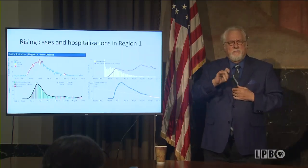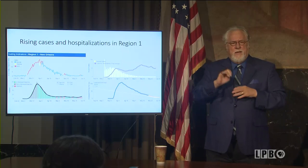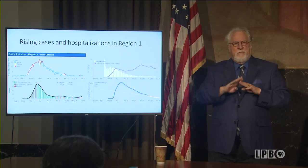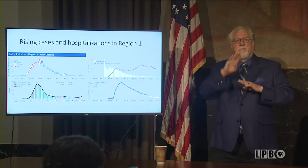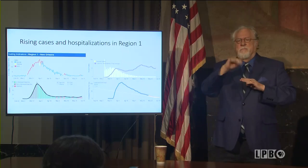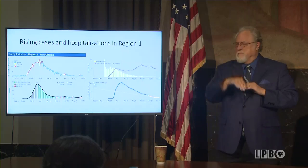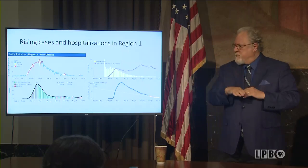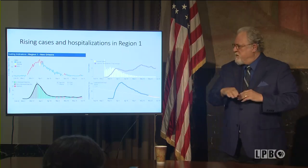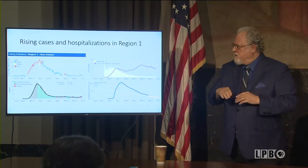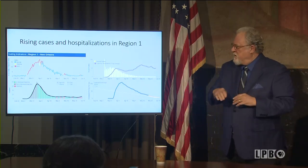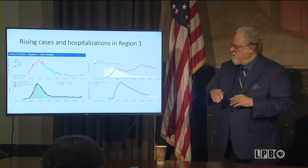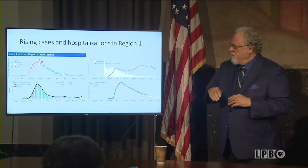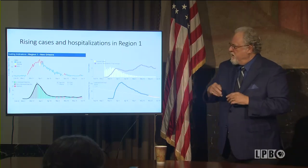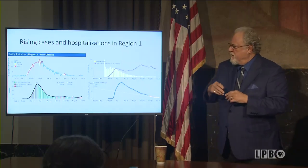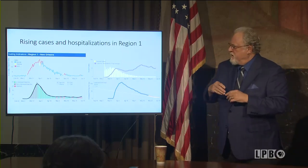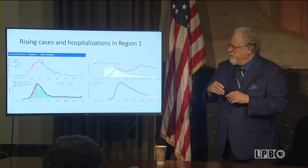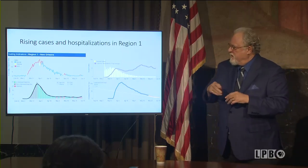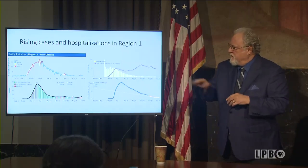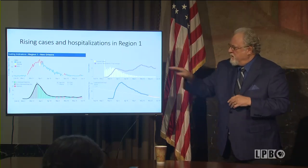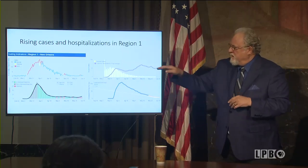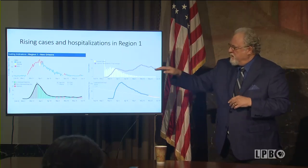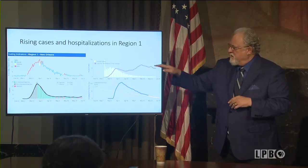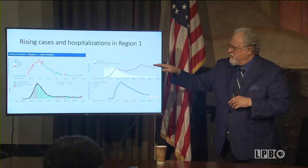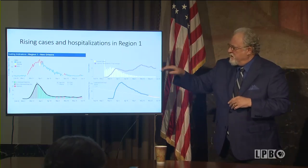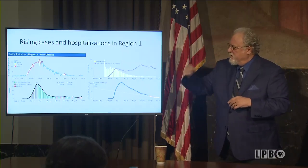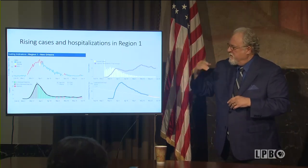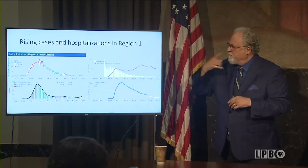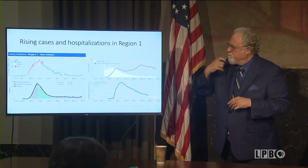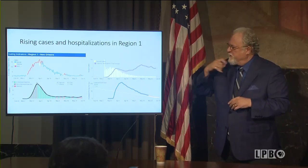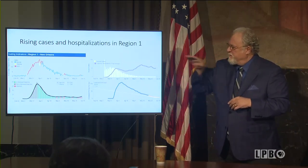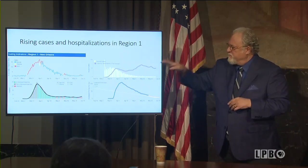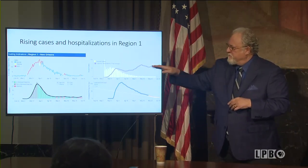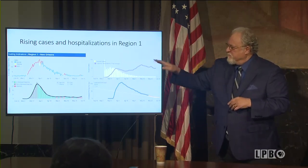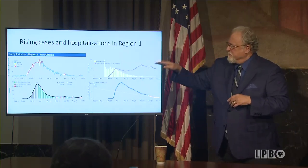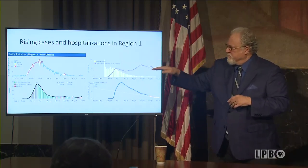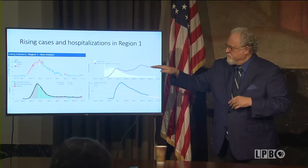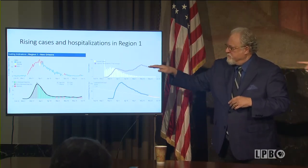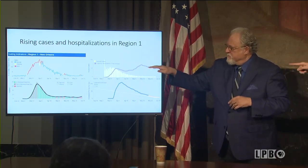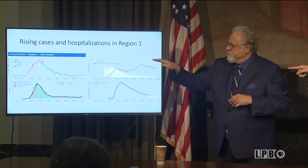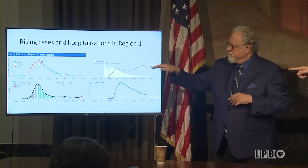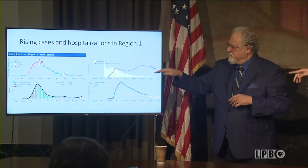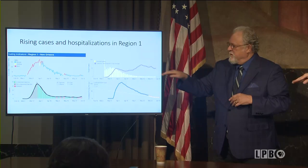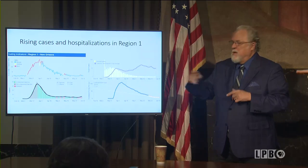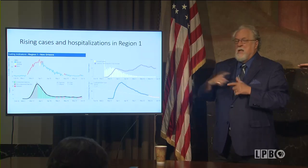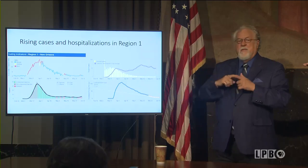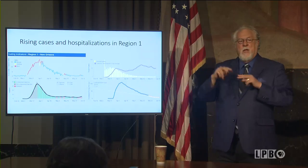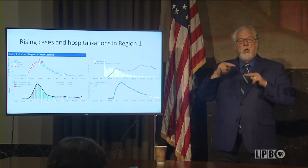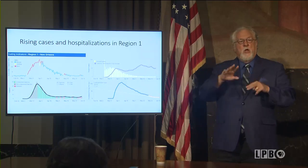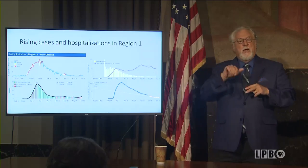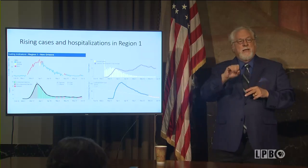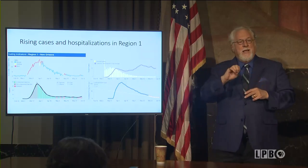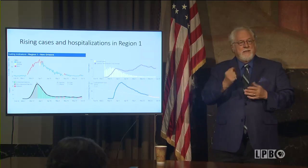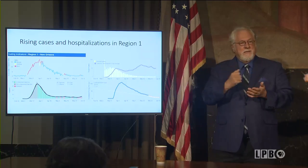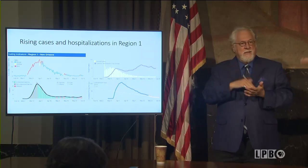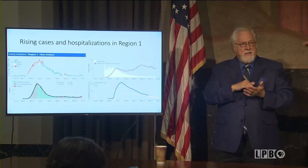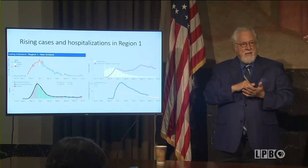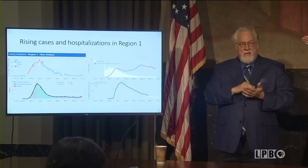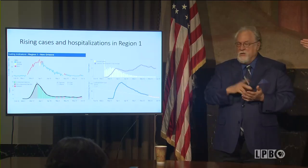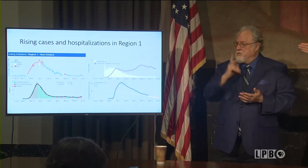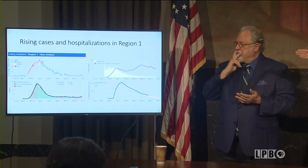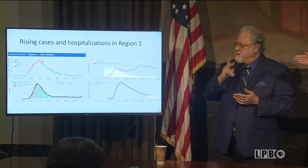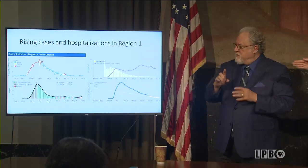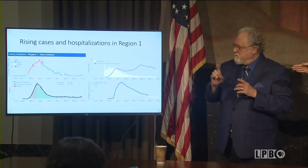increased presentations to our emergency departments with symptoms of COVID. When we look at cases, again, you see a